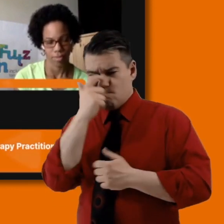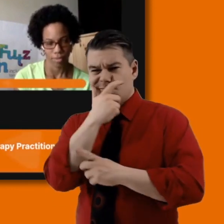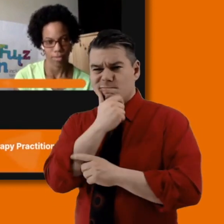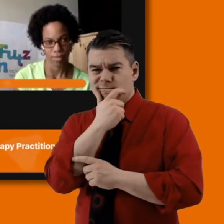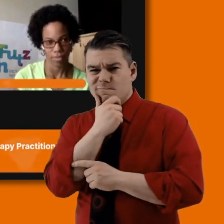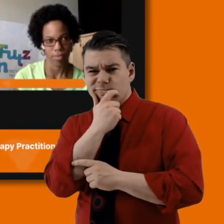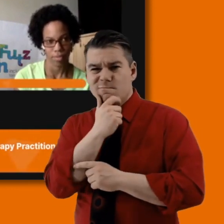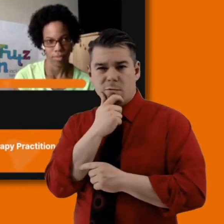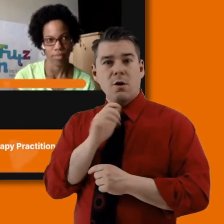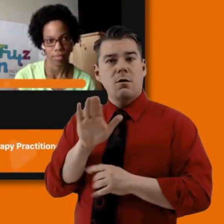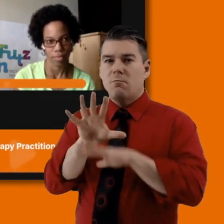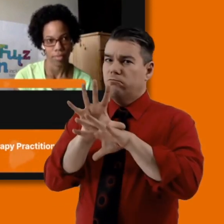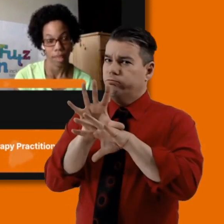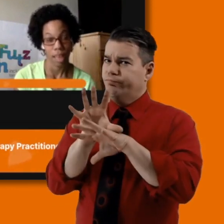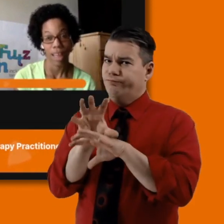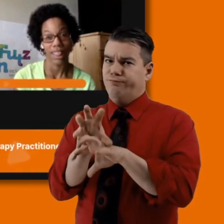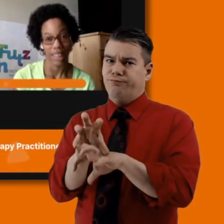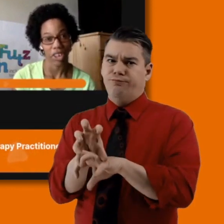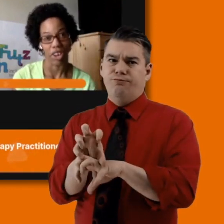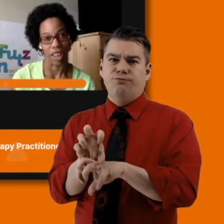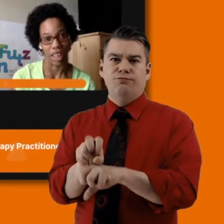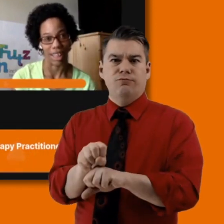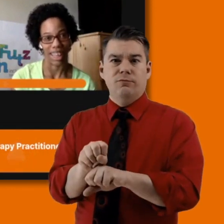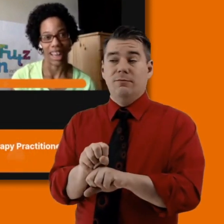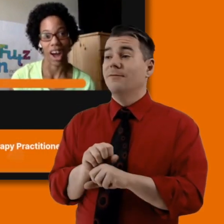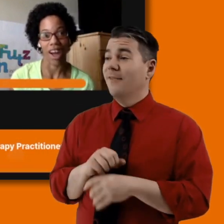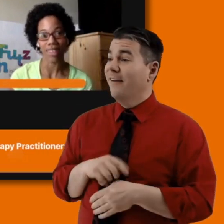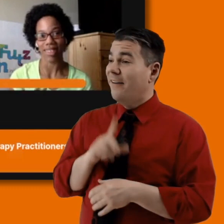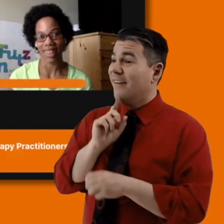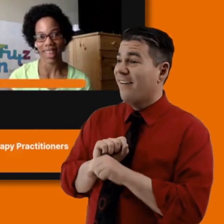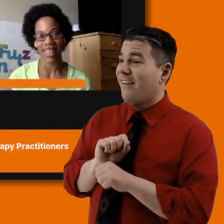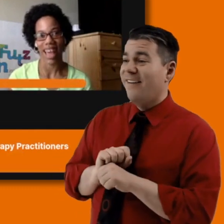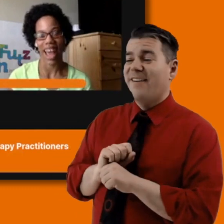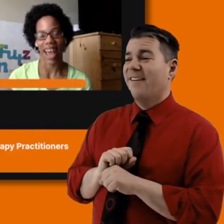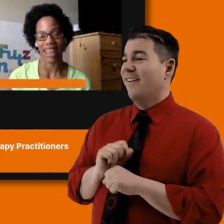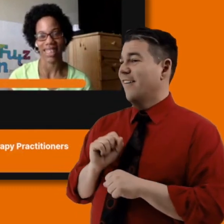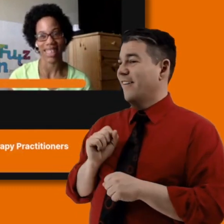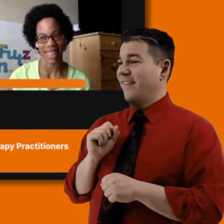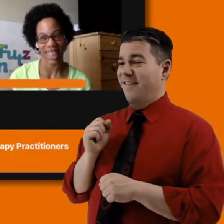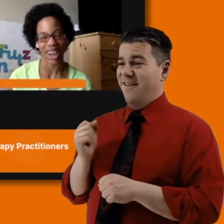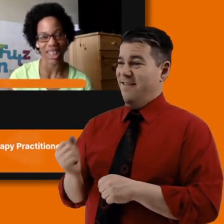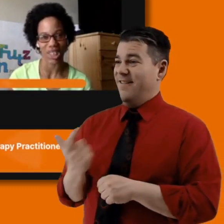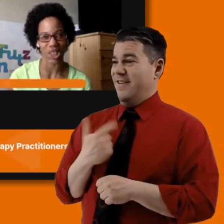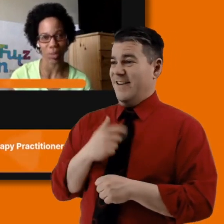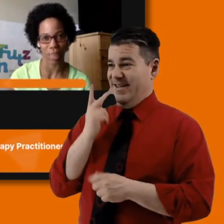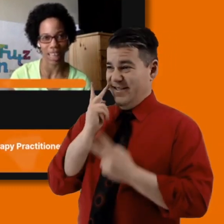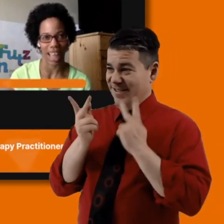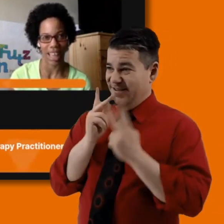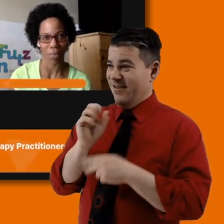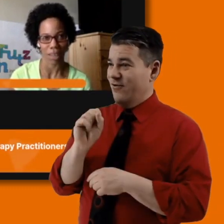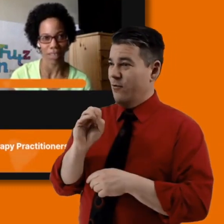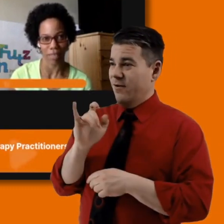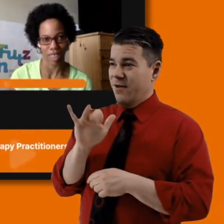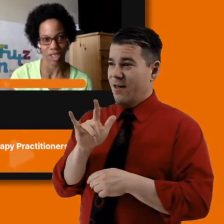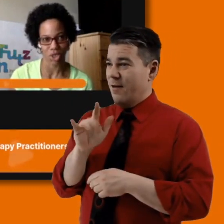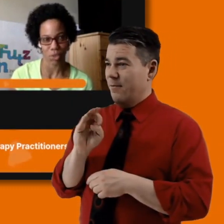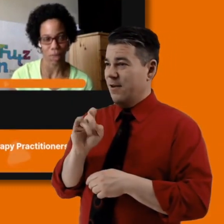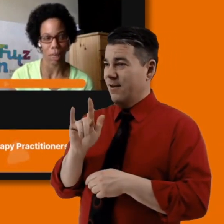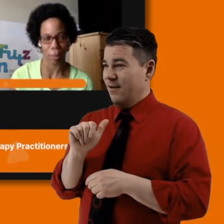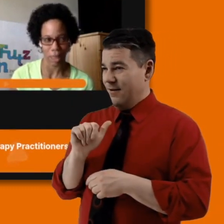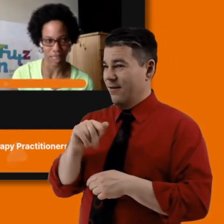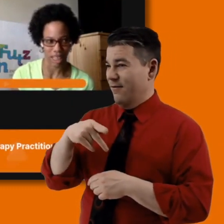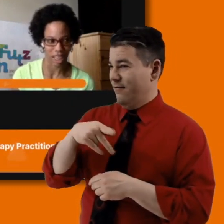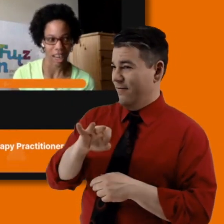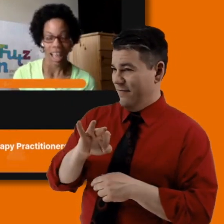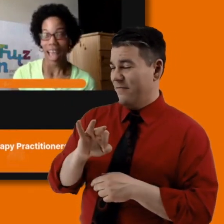thinking. This is what they do. Literally, like all of the things that I see on social media as Pumpkin Fud's social